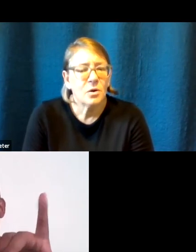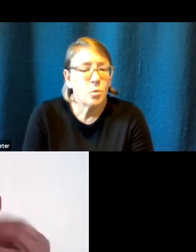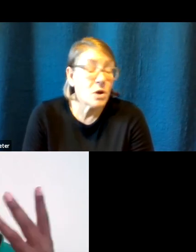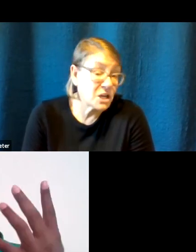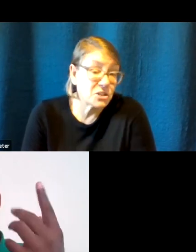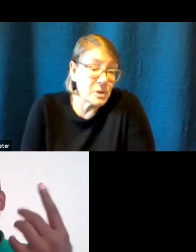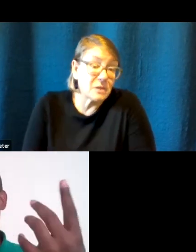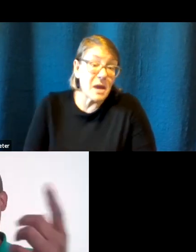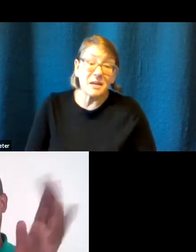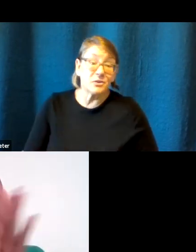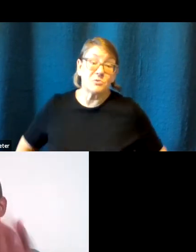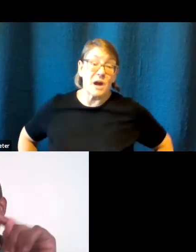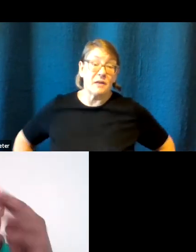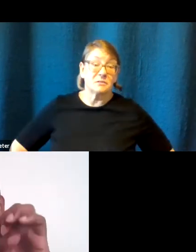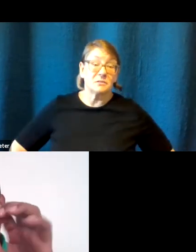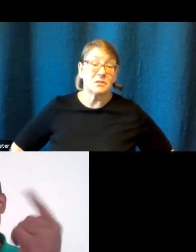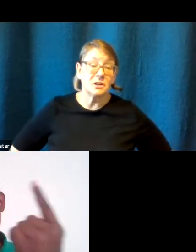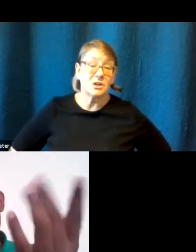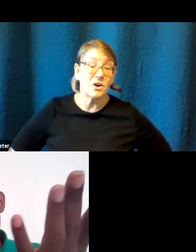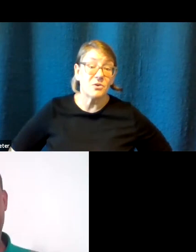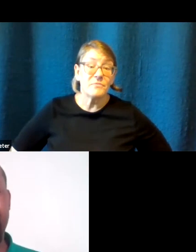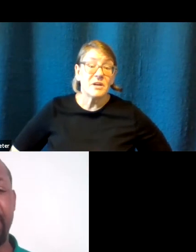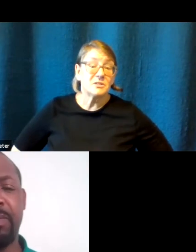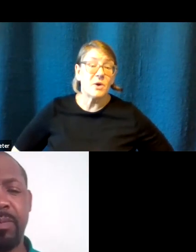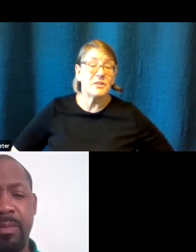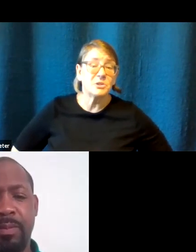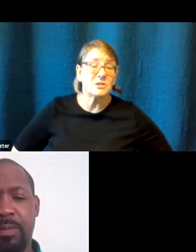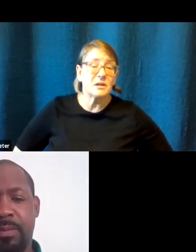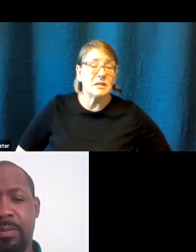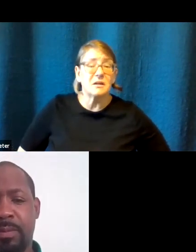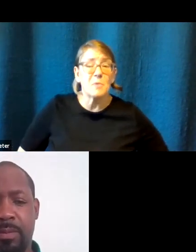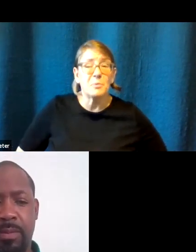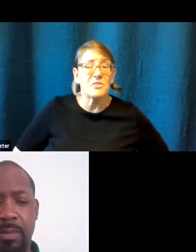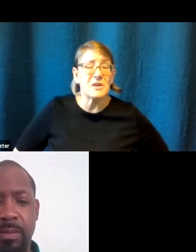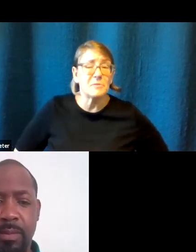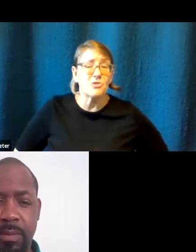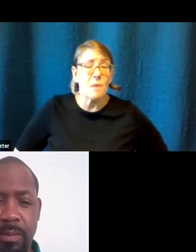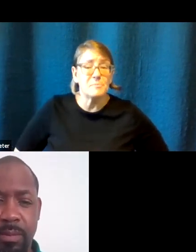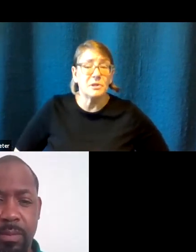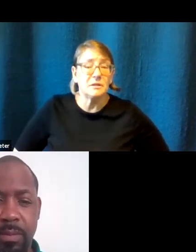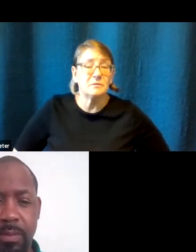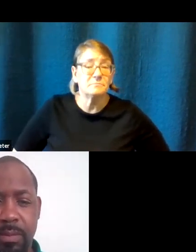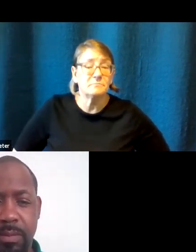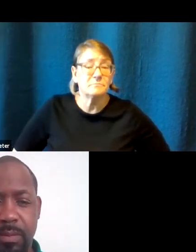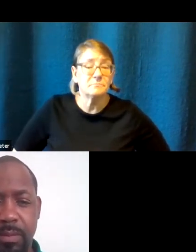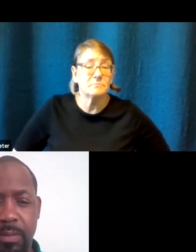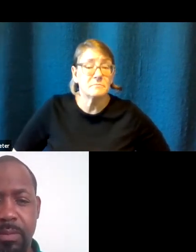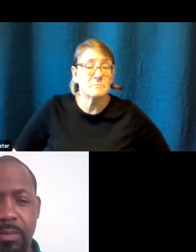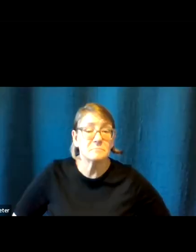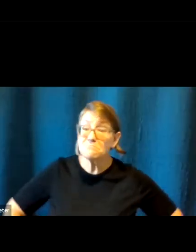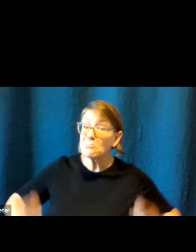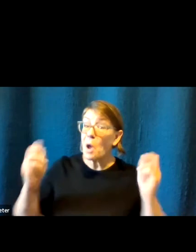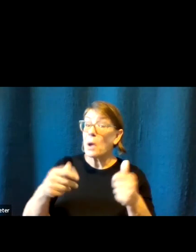see what changes we can make here in Rhode Island, So I think we just kind of need to come up with a theme and draw people in.